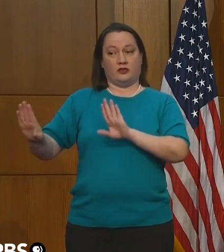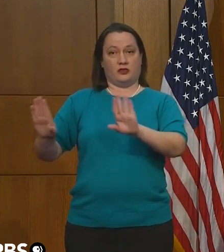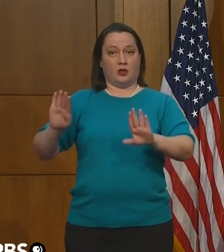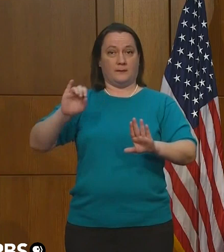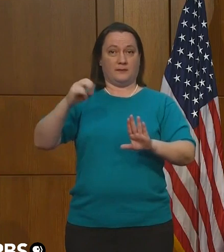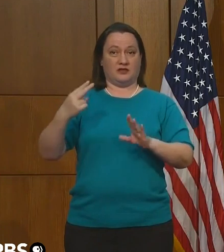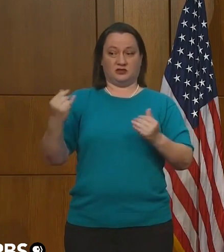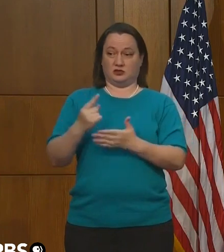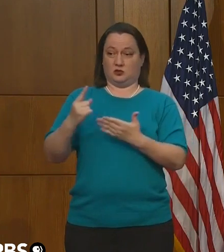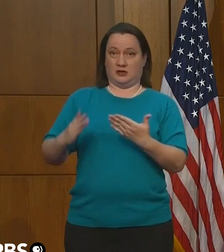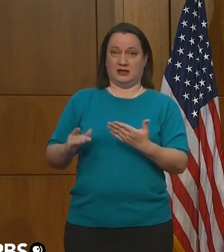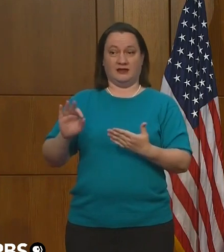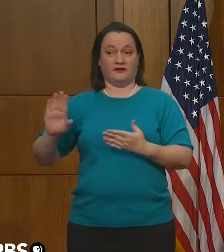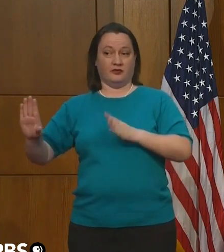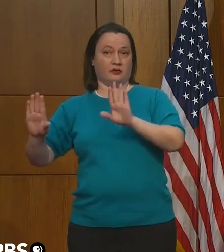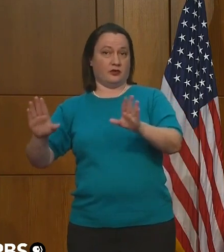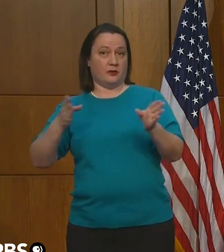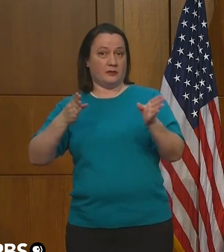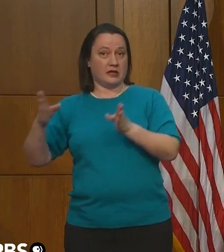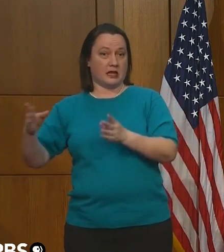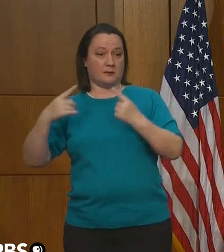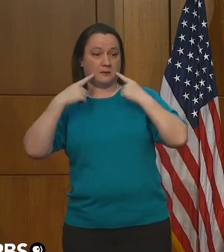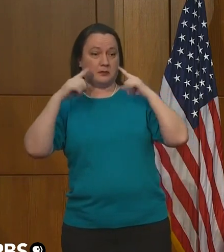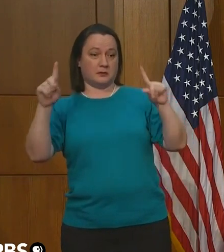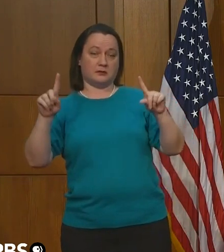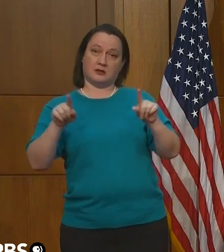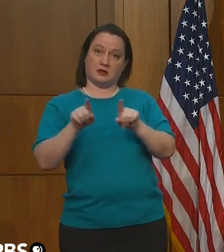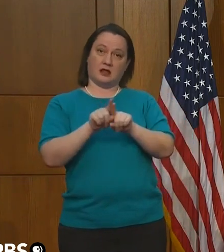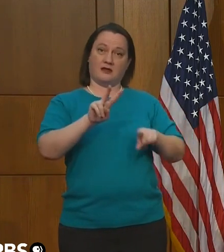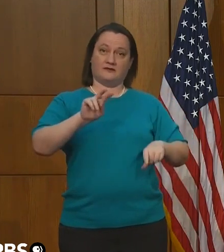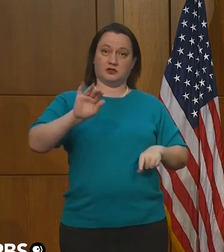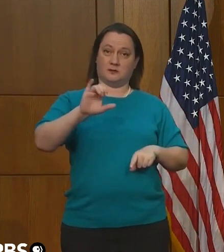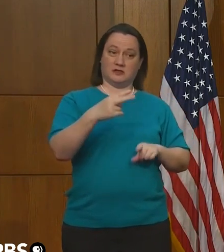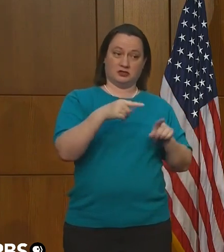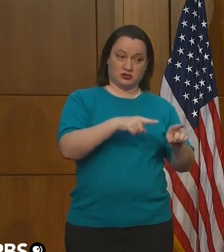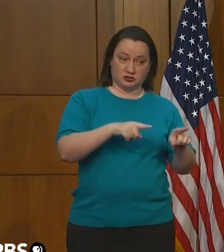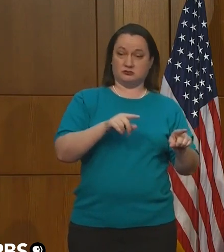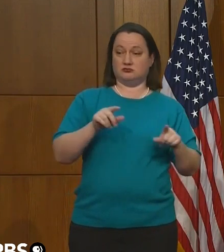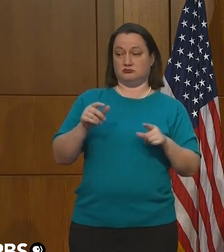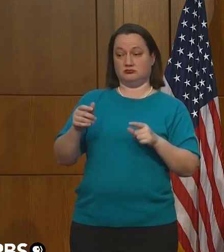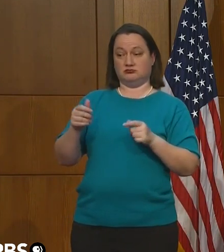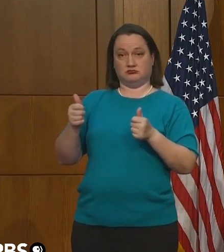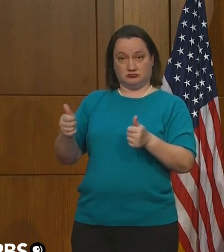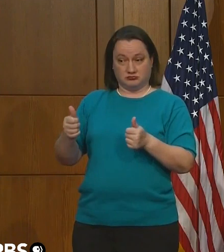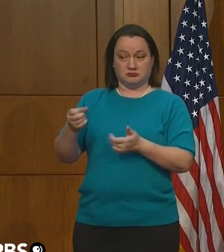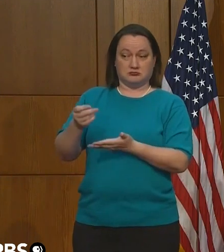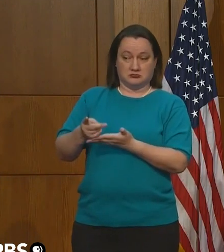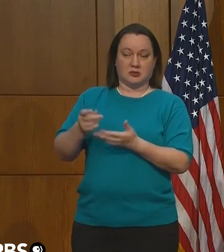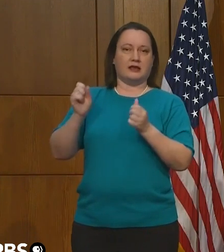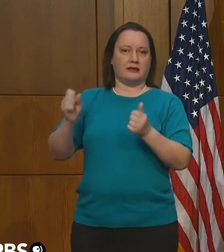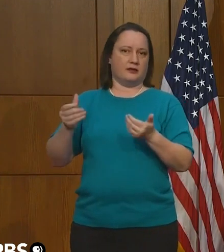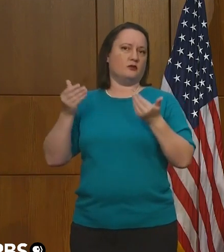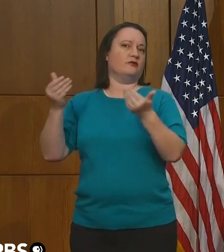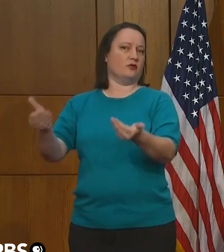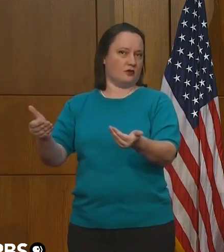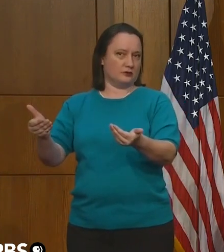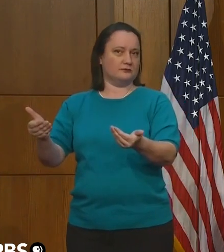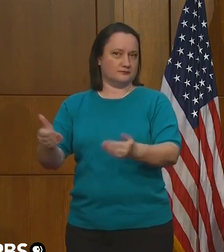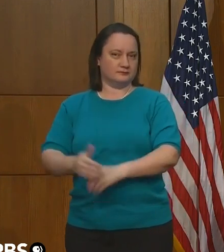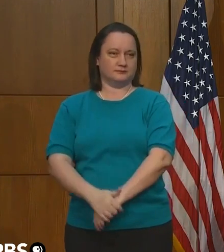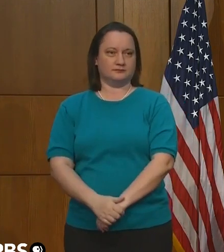they show us a plan that can work as Virginia Beach's plan worked, they may be able to move forward. We'll